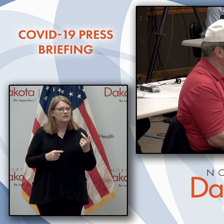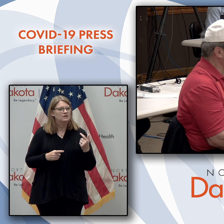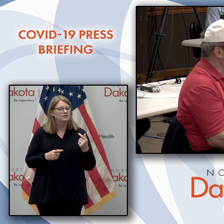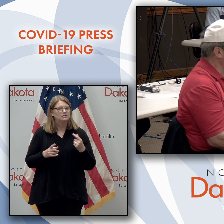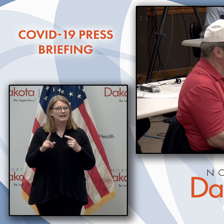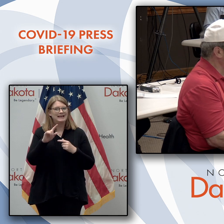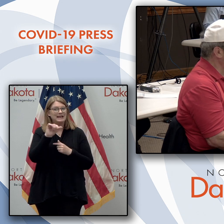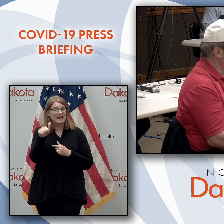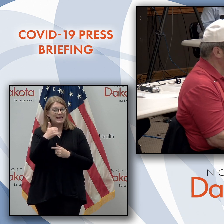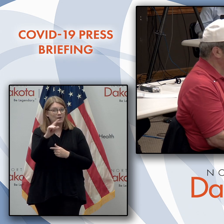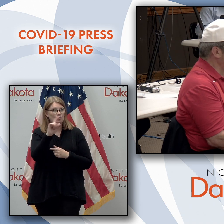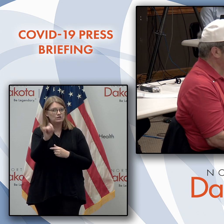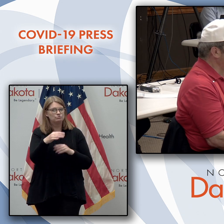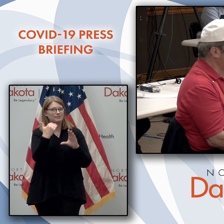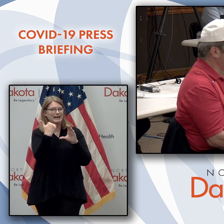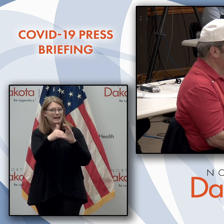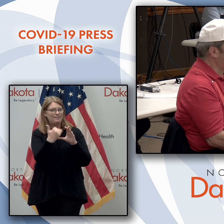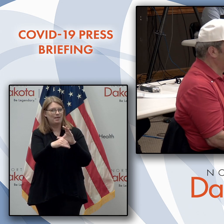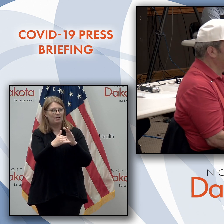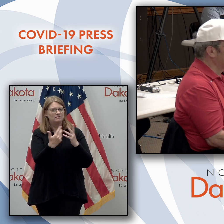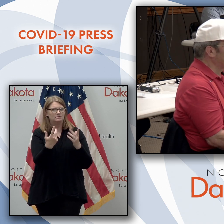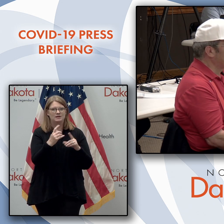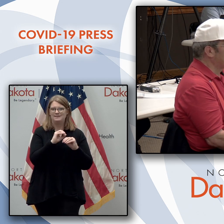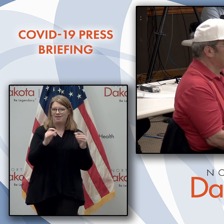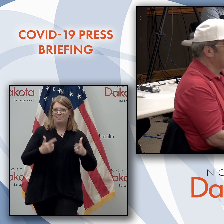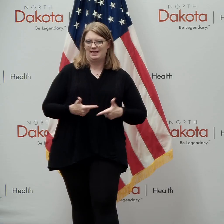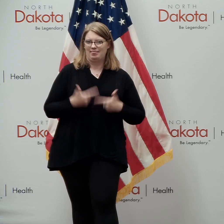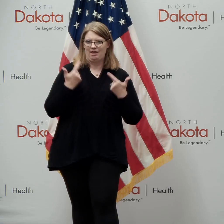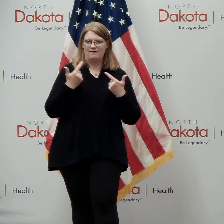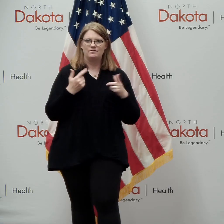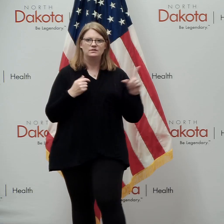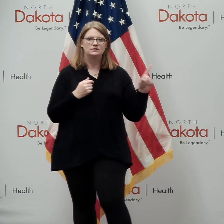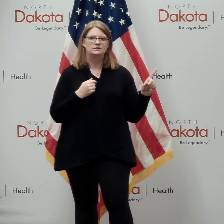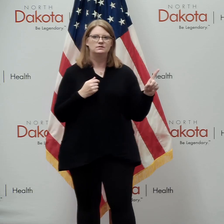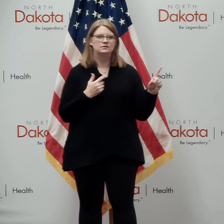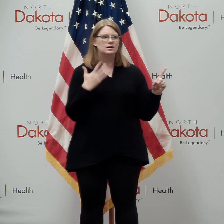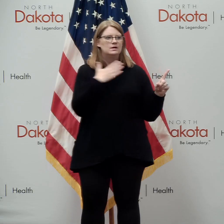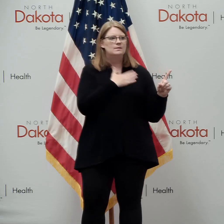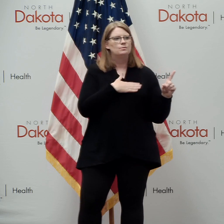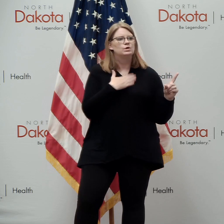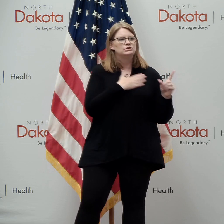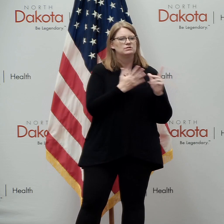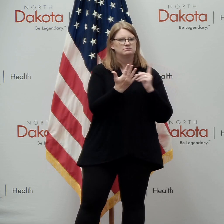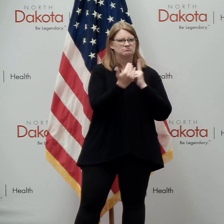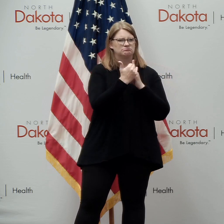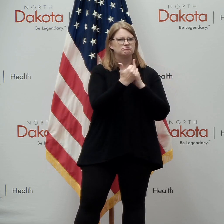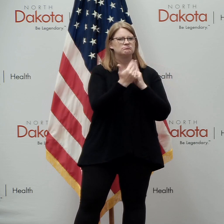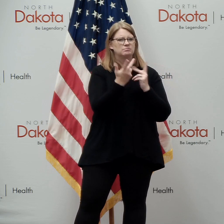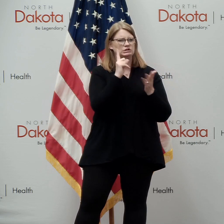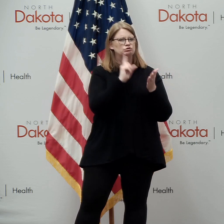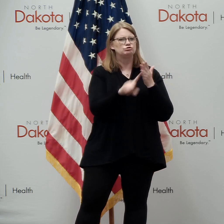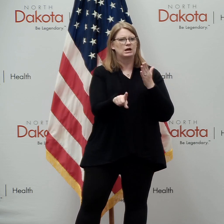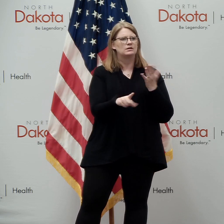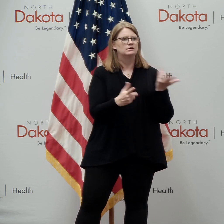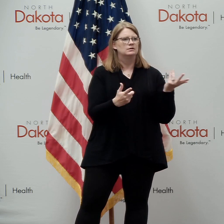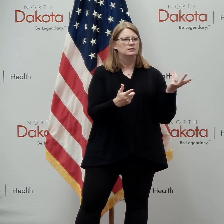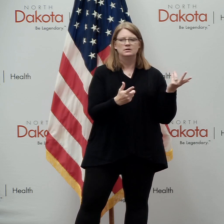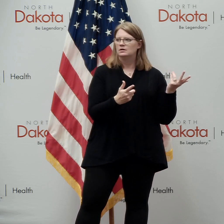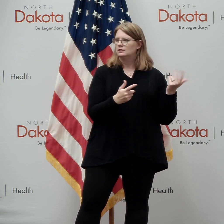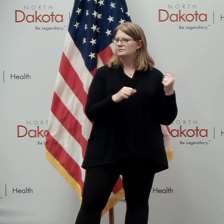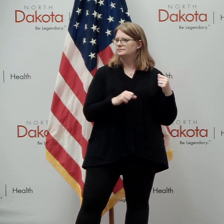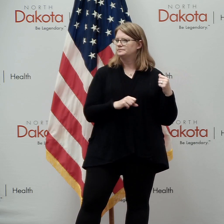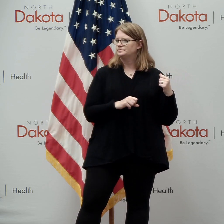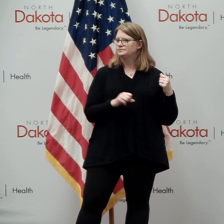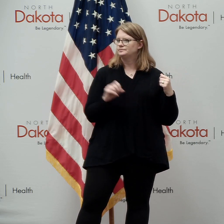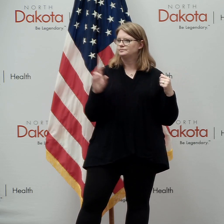their questions, but nothing live. Okay, well, we'll appreciate you giving us a heads up on that. We'll check into that because we definitely want their input.